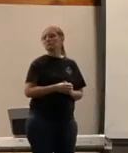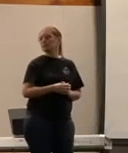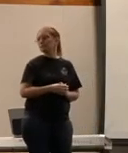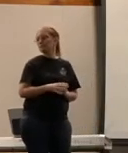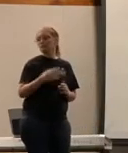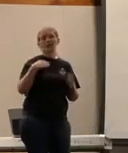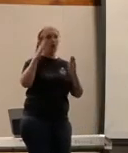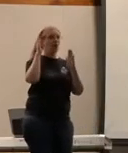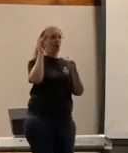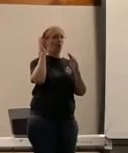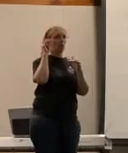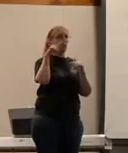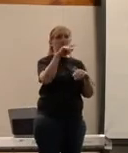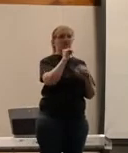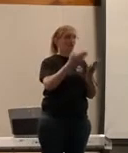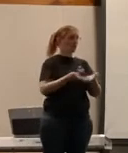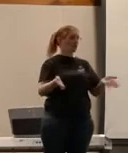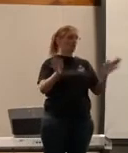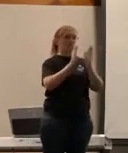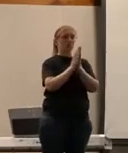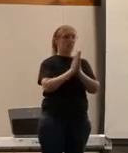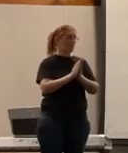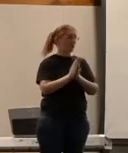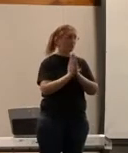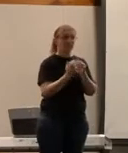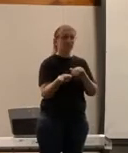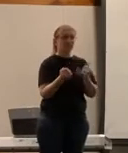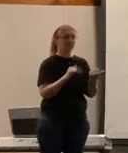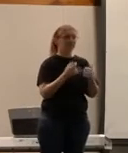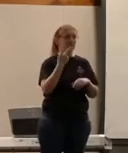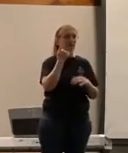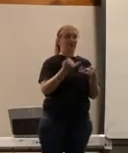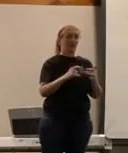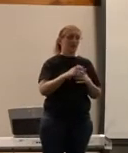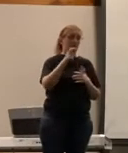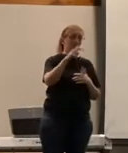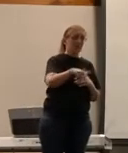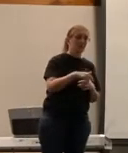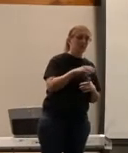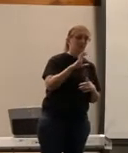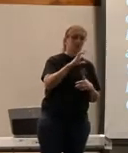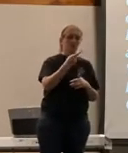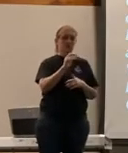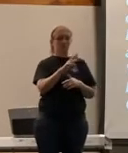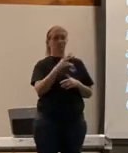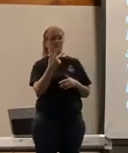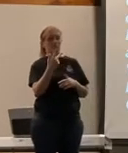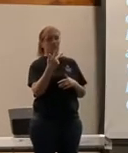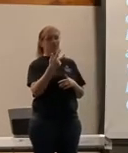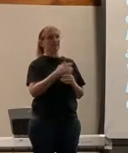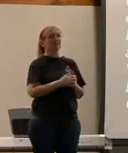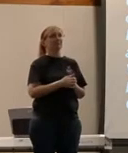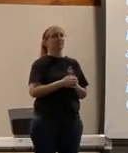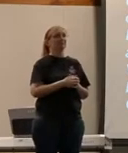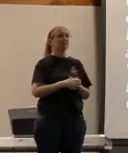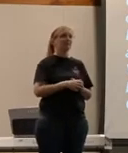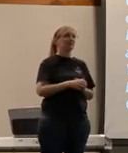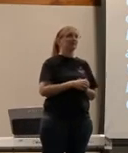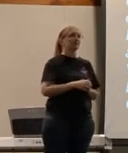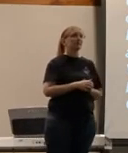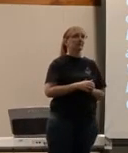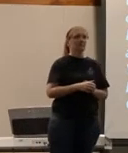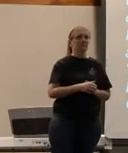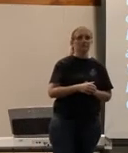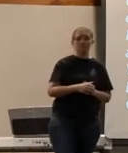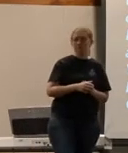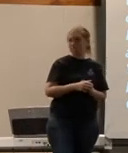I hope you did not close your Bibles, because let's jump into chapter 3 of Genesis. Let's jump into chapter